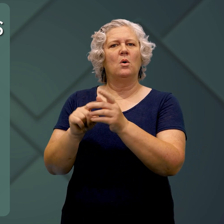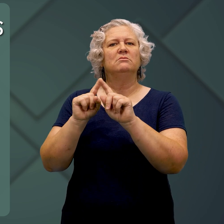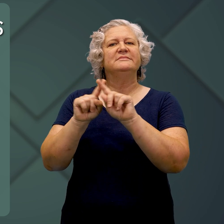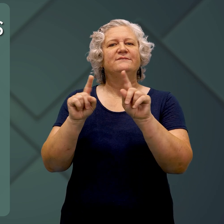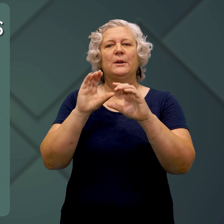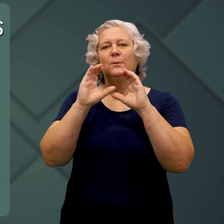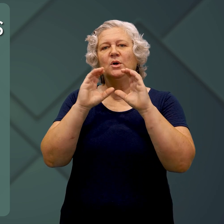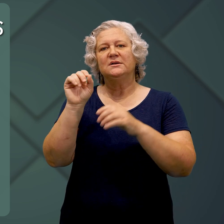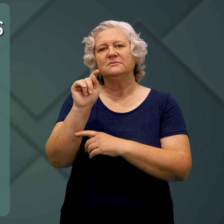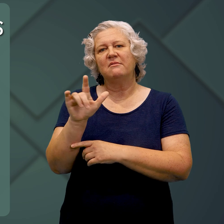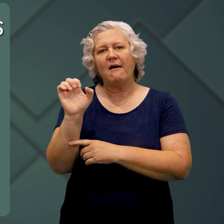different communication style.